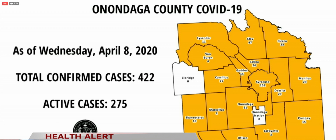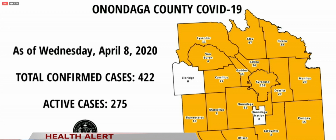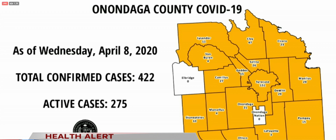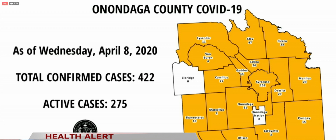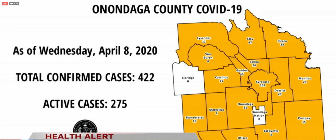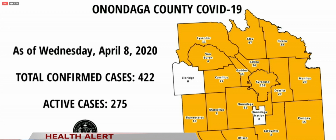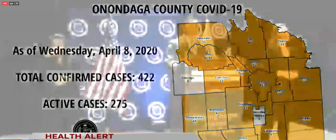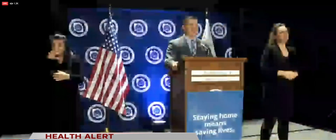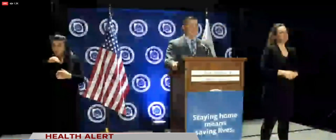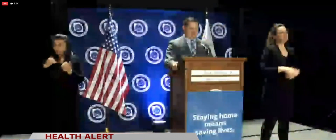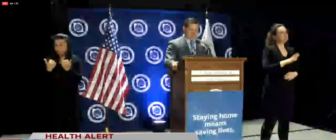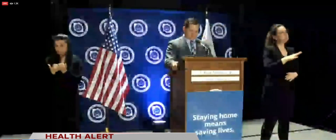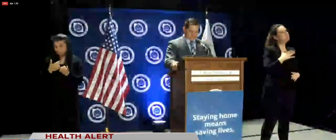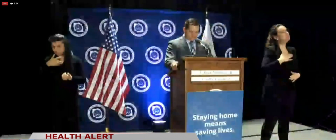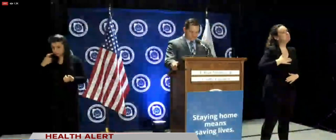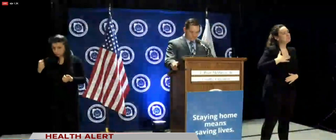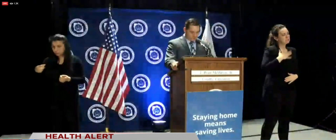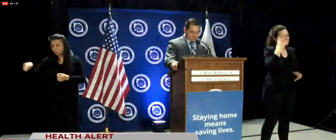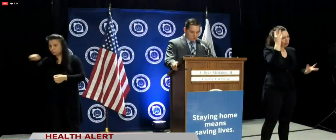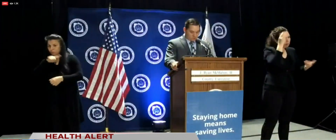in our thoughts and prayers at this time.